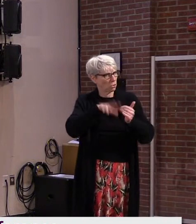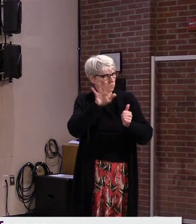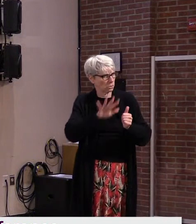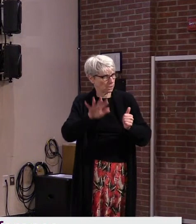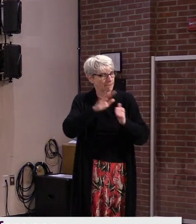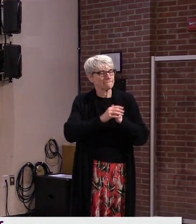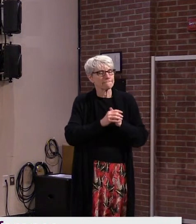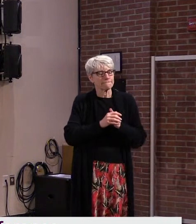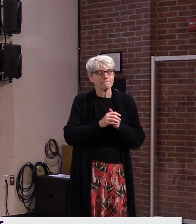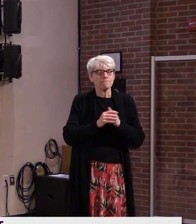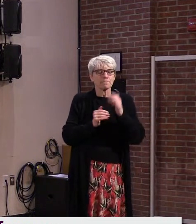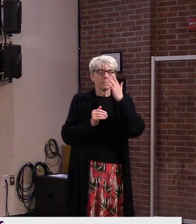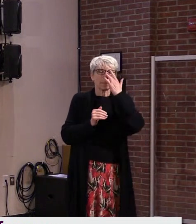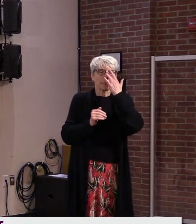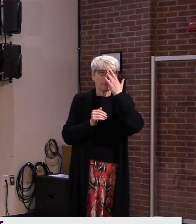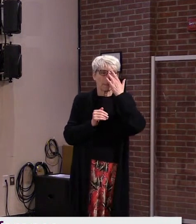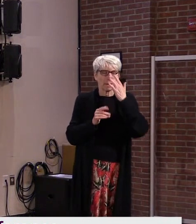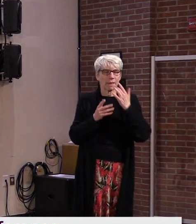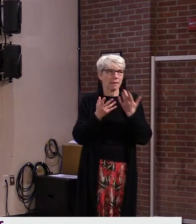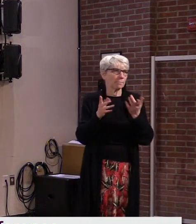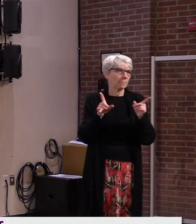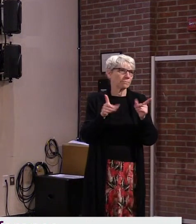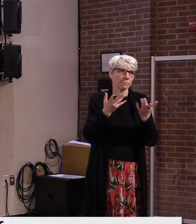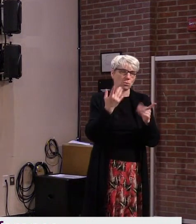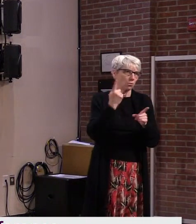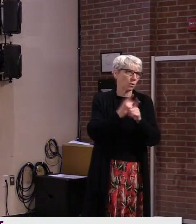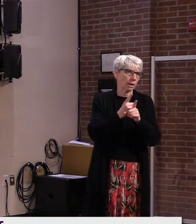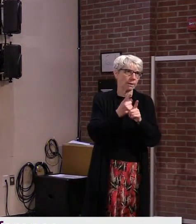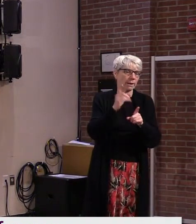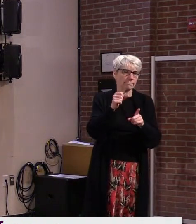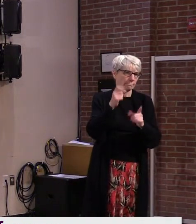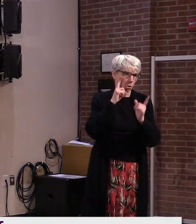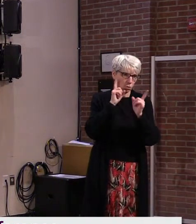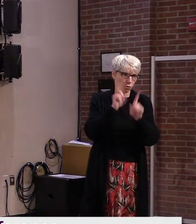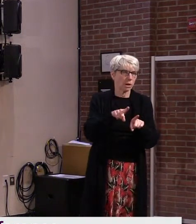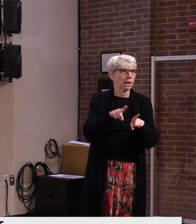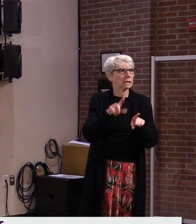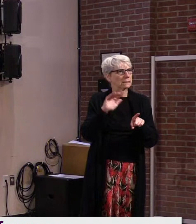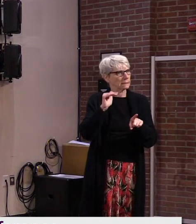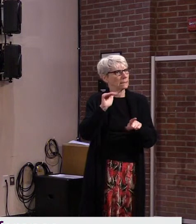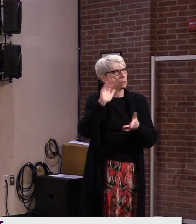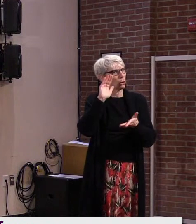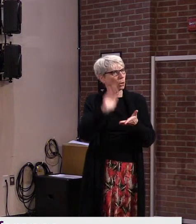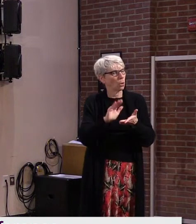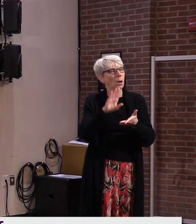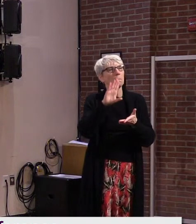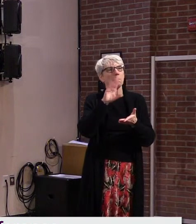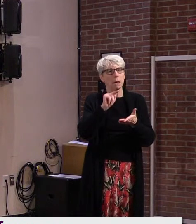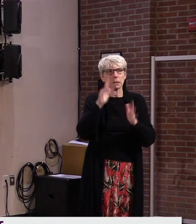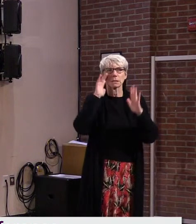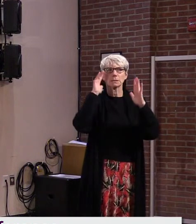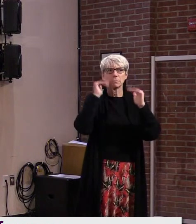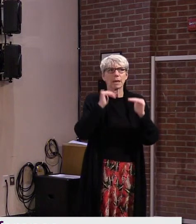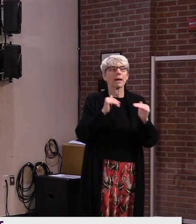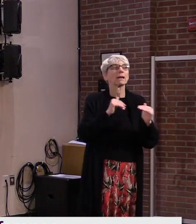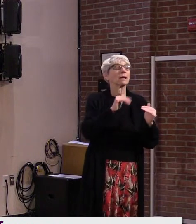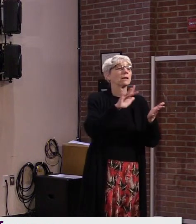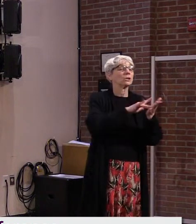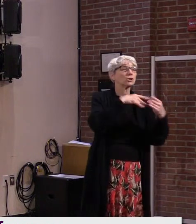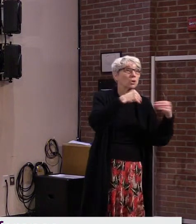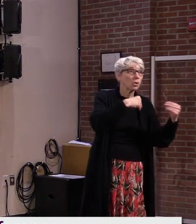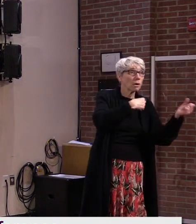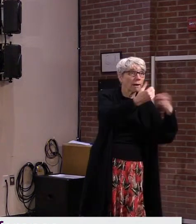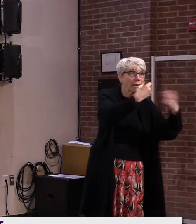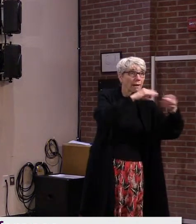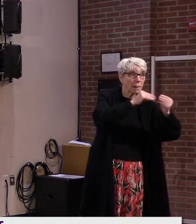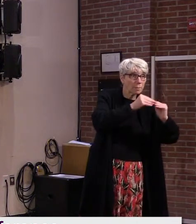with your observation, I would hope that we'll see that number grow with the pharmacy number, with our state